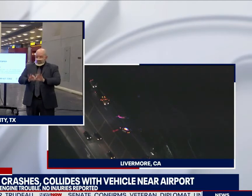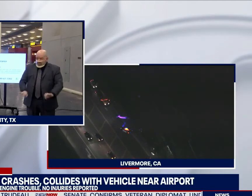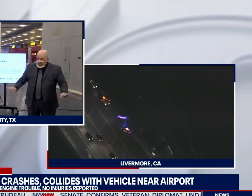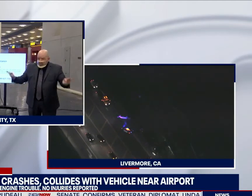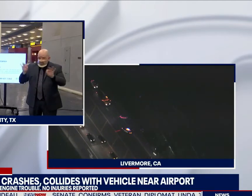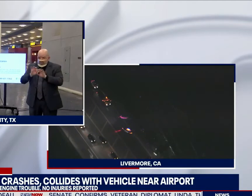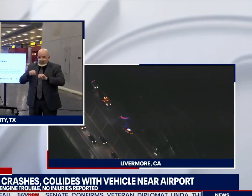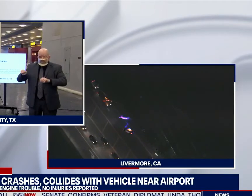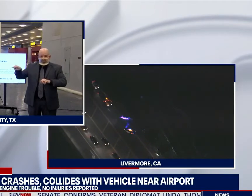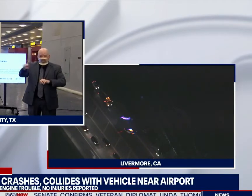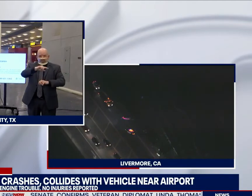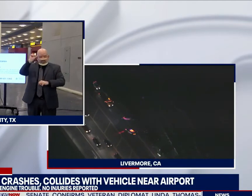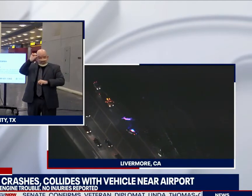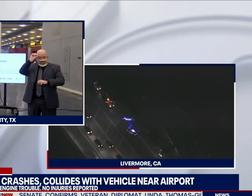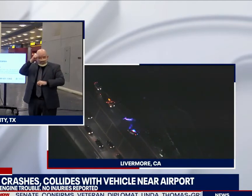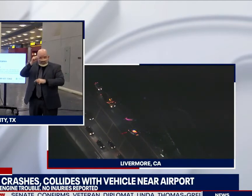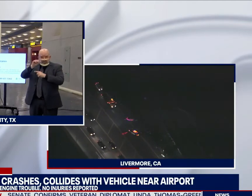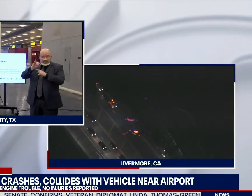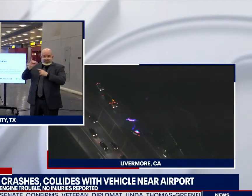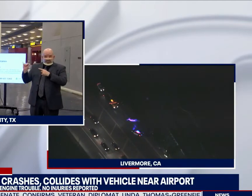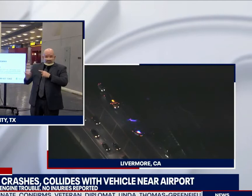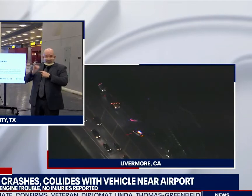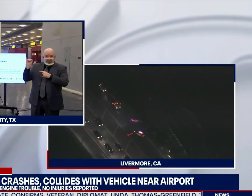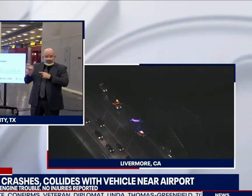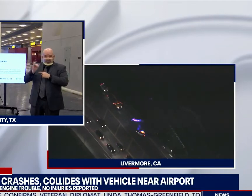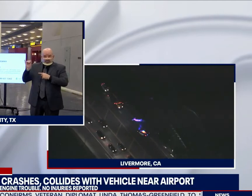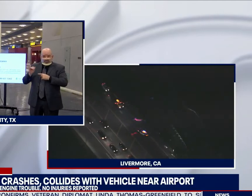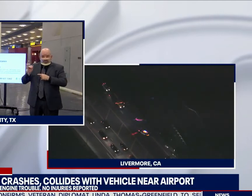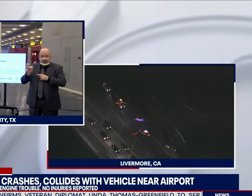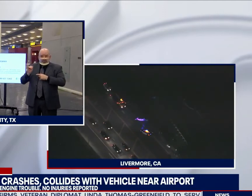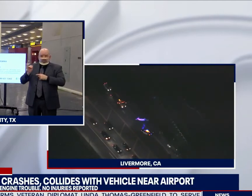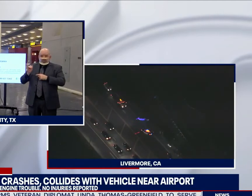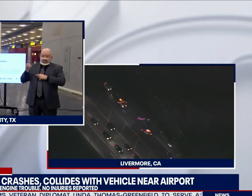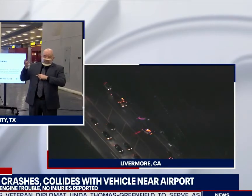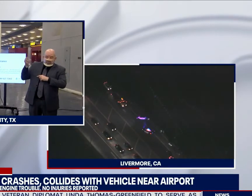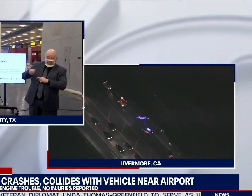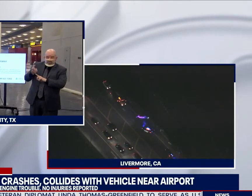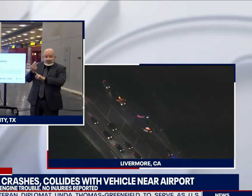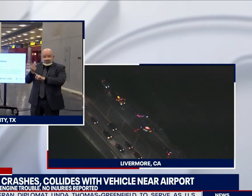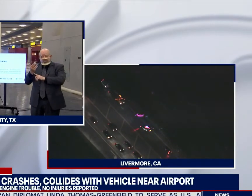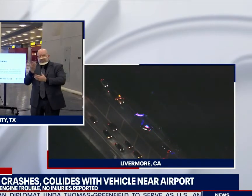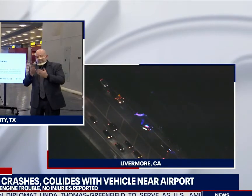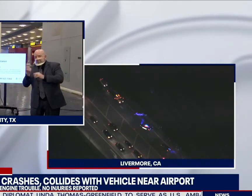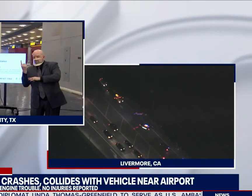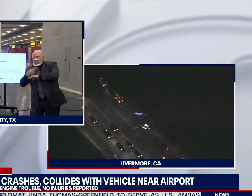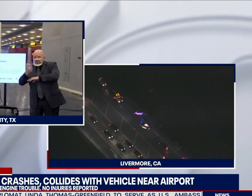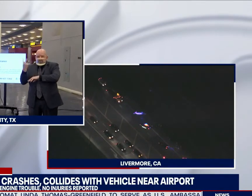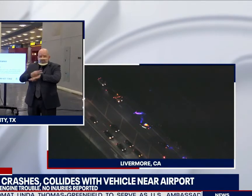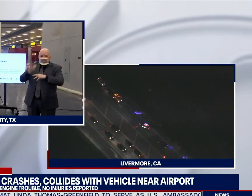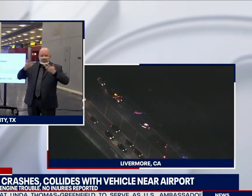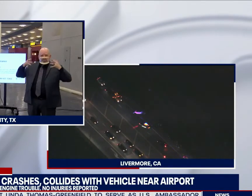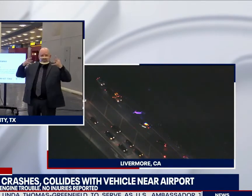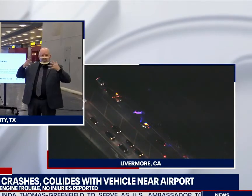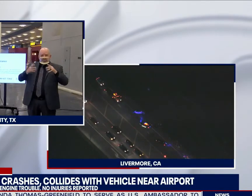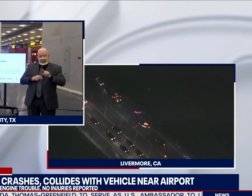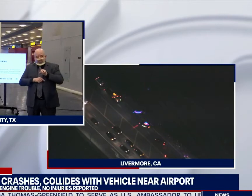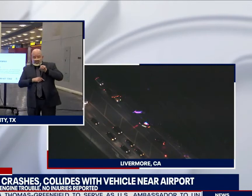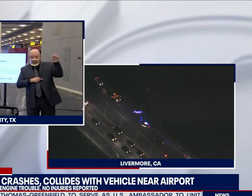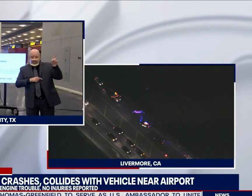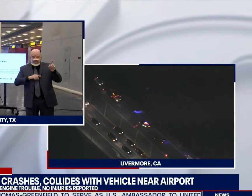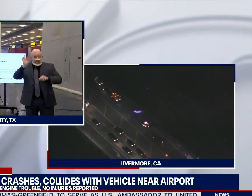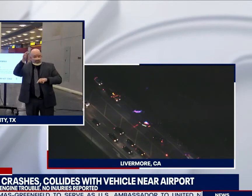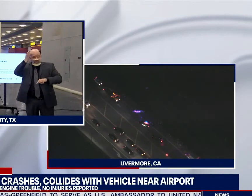your insurance is not going to cover. Just get them to tell you that and then turn your hotel bills into FEMA. Home repair and home